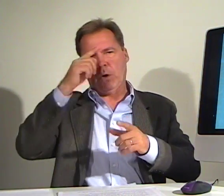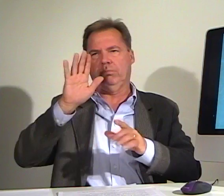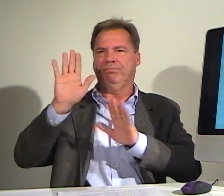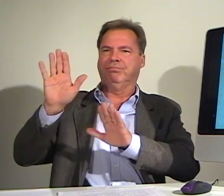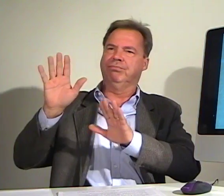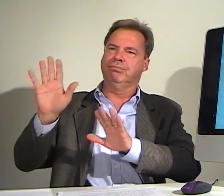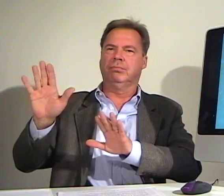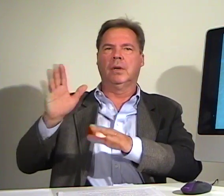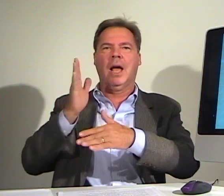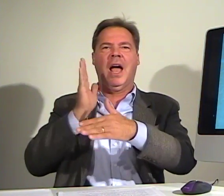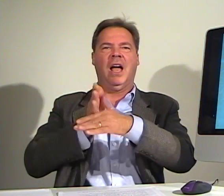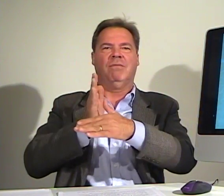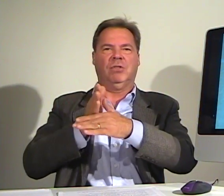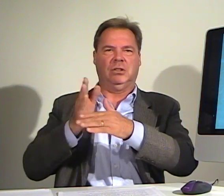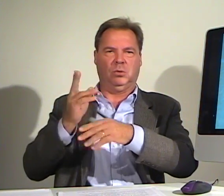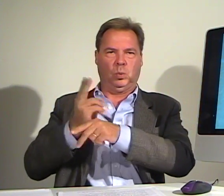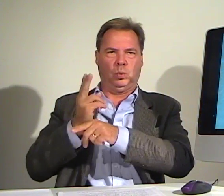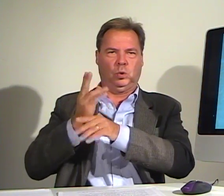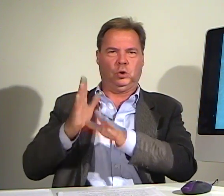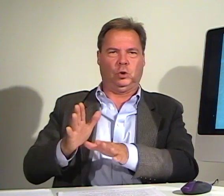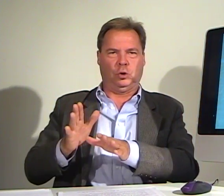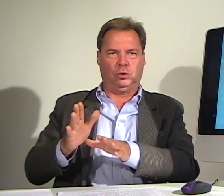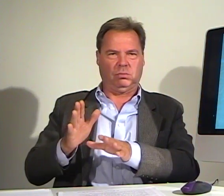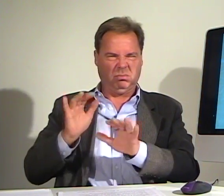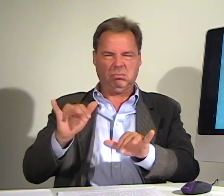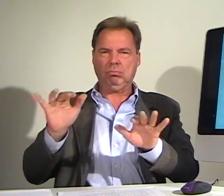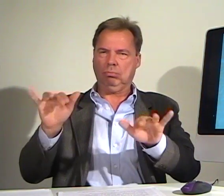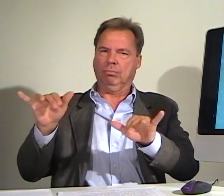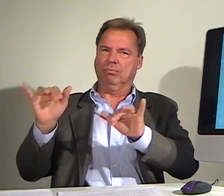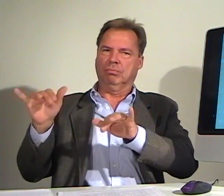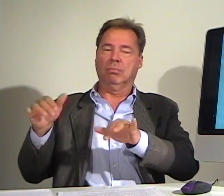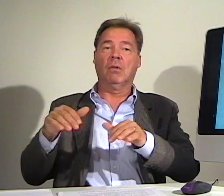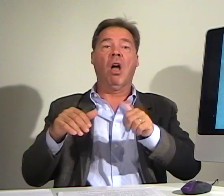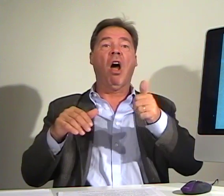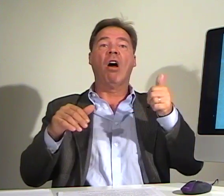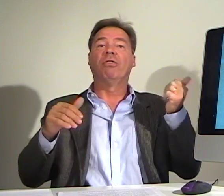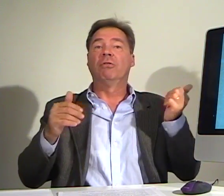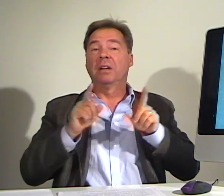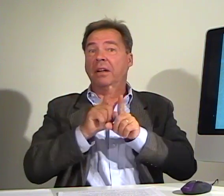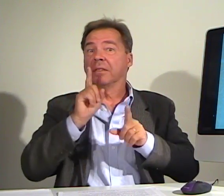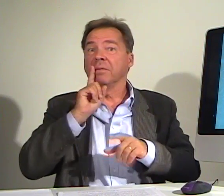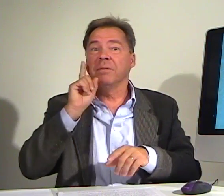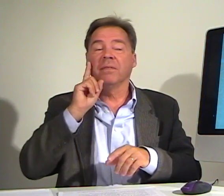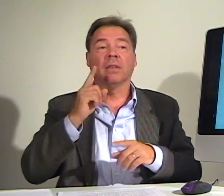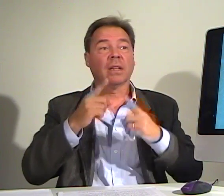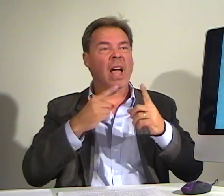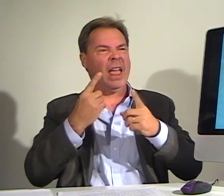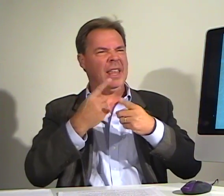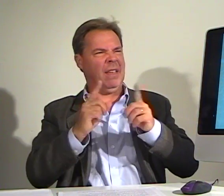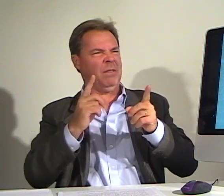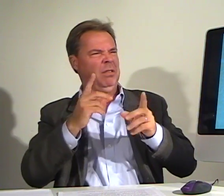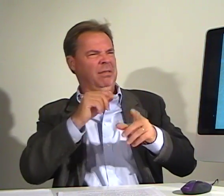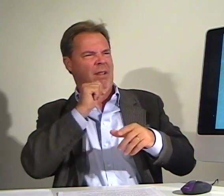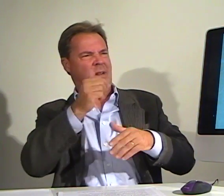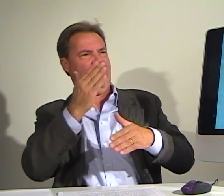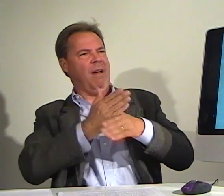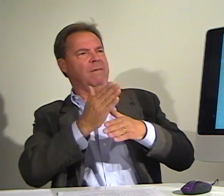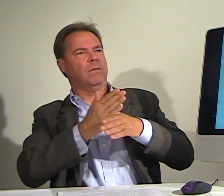are created for the average user. And other people who might not be